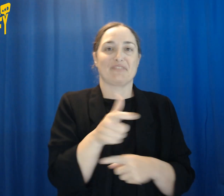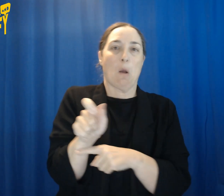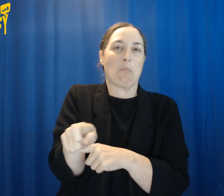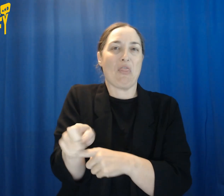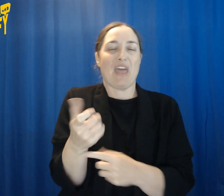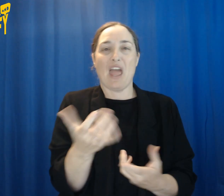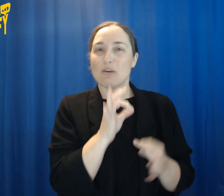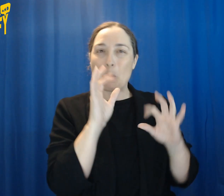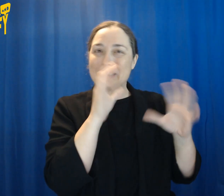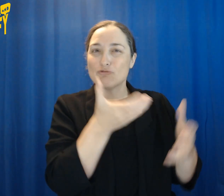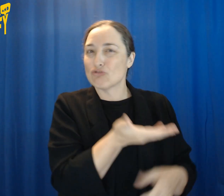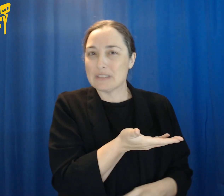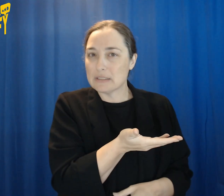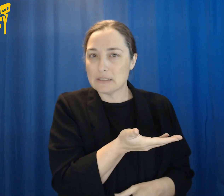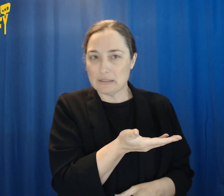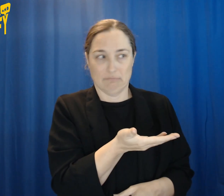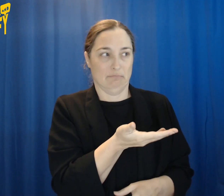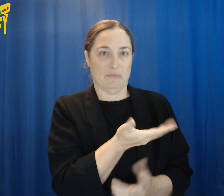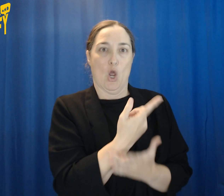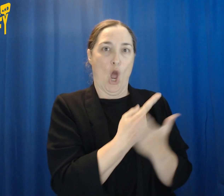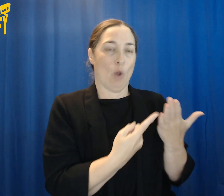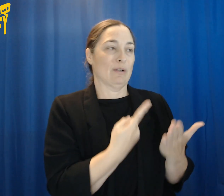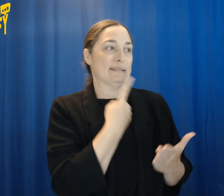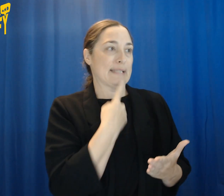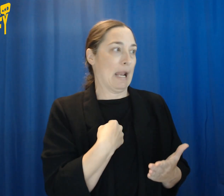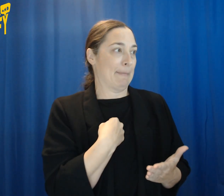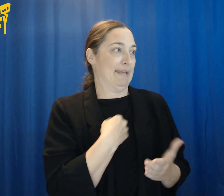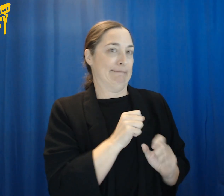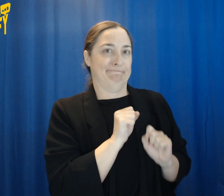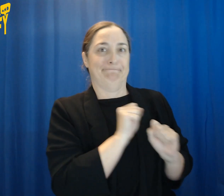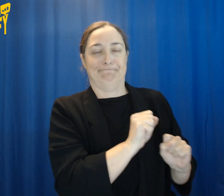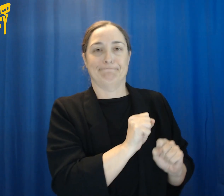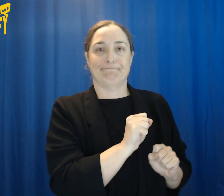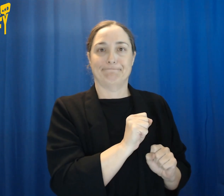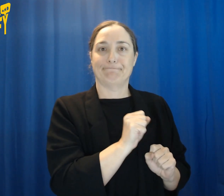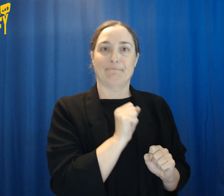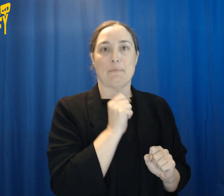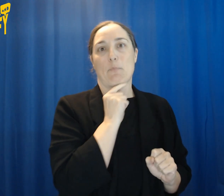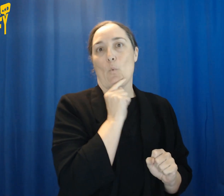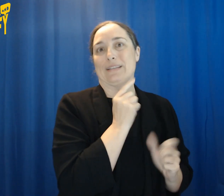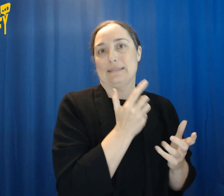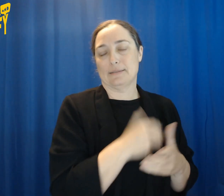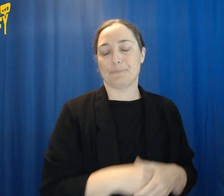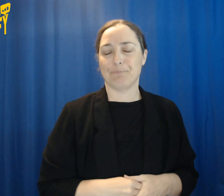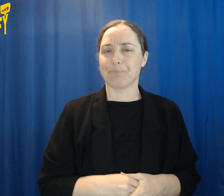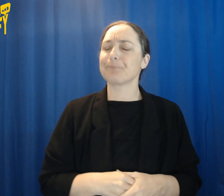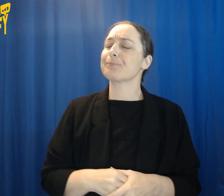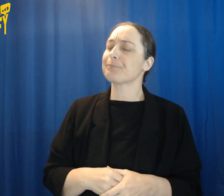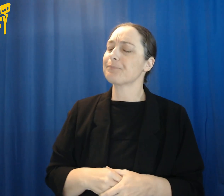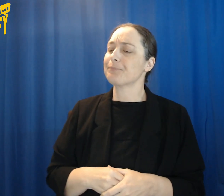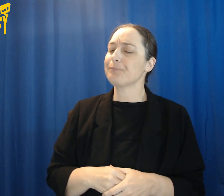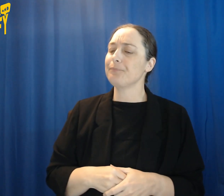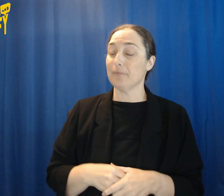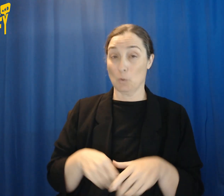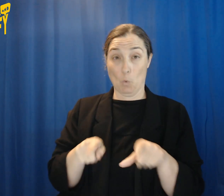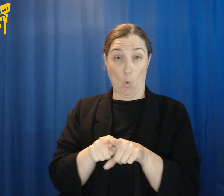as an option. They were giving me all of the boy stuff because they identified with that. I wanted to say that I had a very,